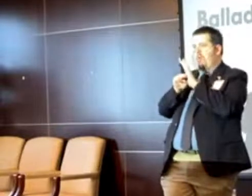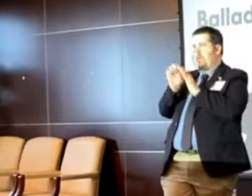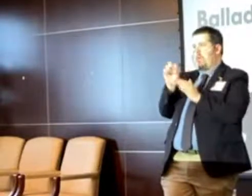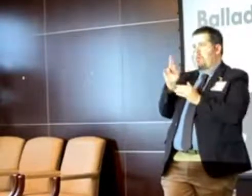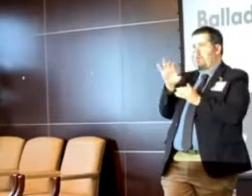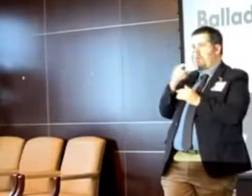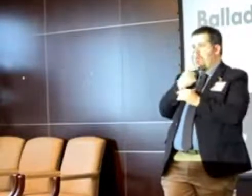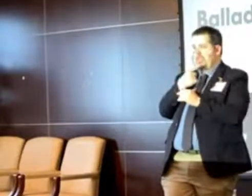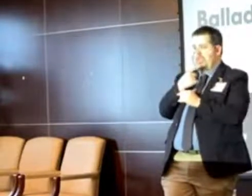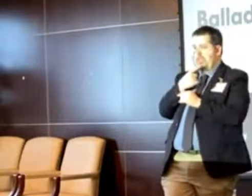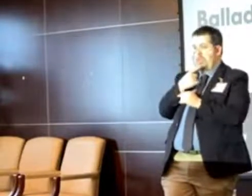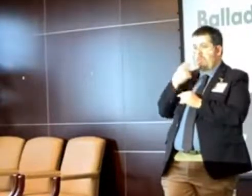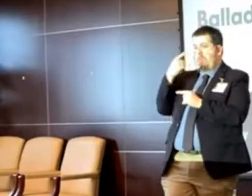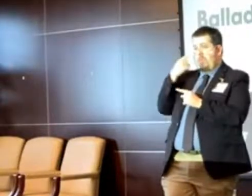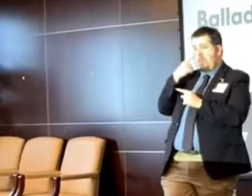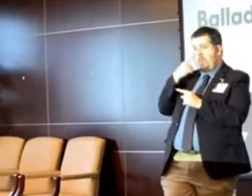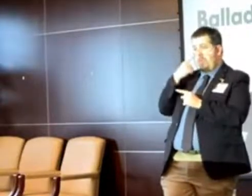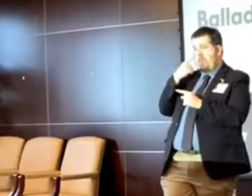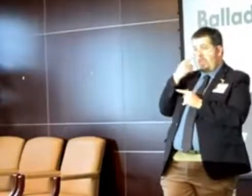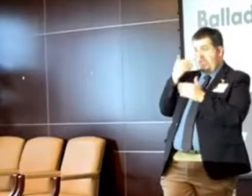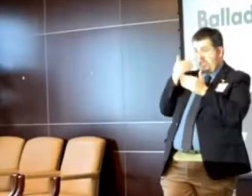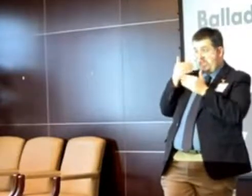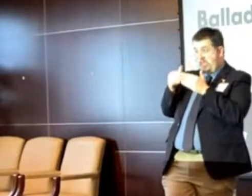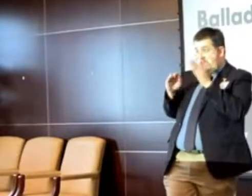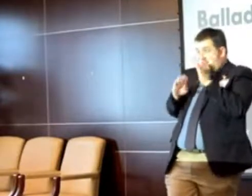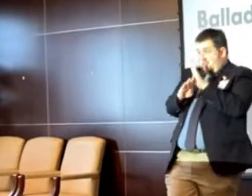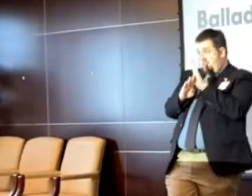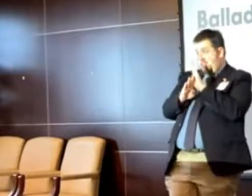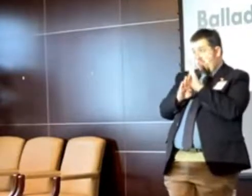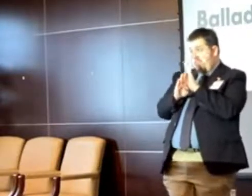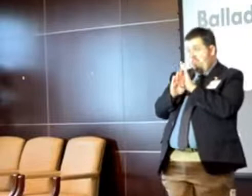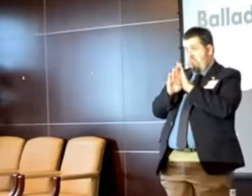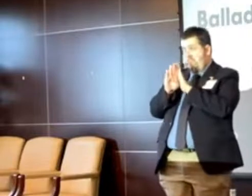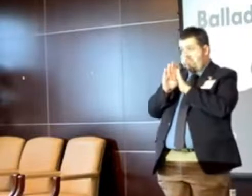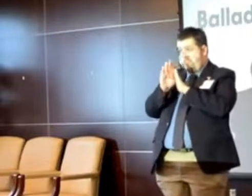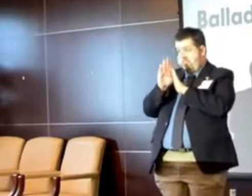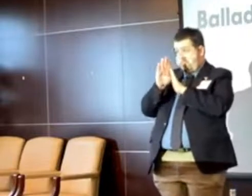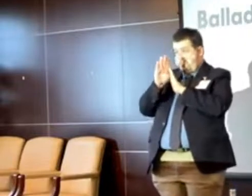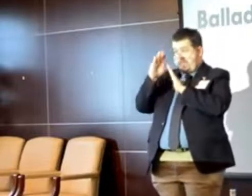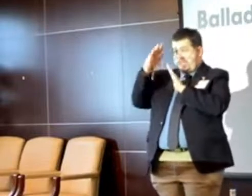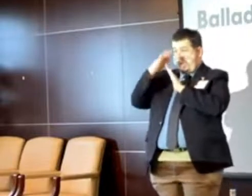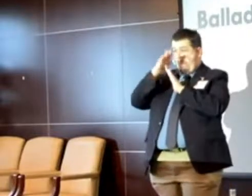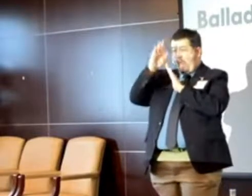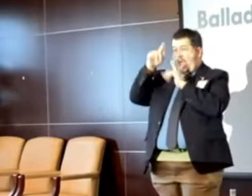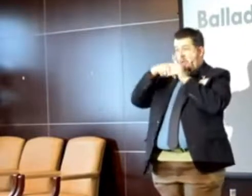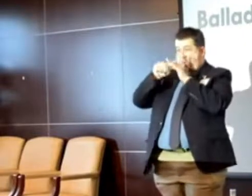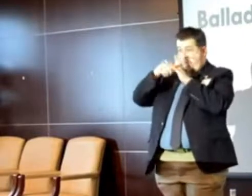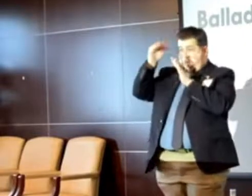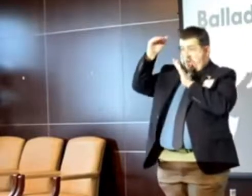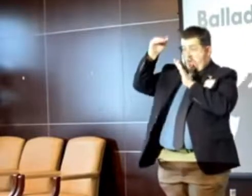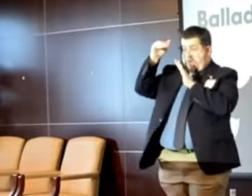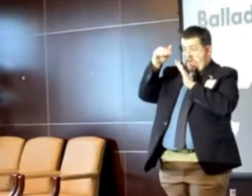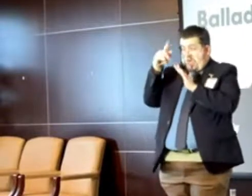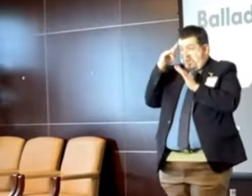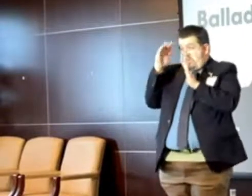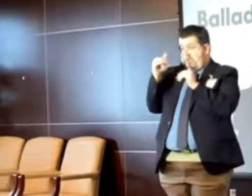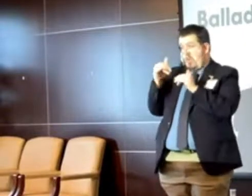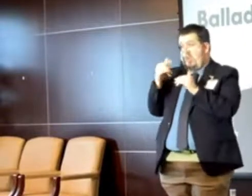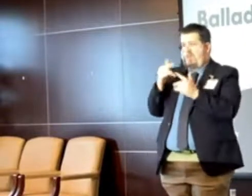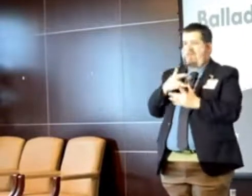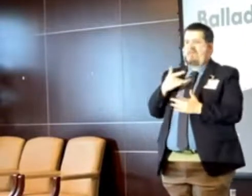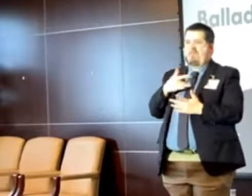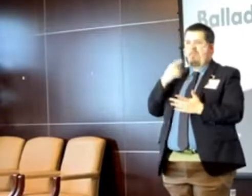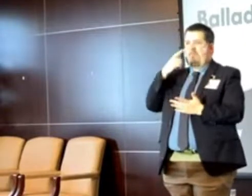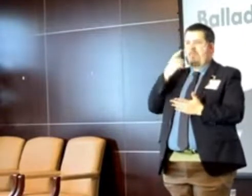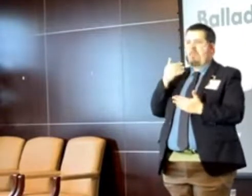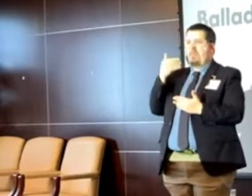Eric, you said that you think, are we near the peak? Is that the expectation? And maybe it's going to start to decline, or what's the sense there